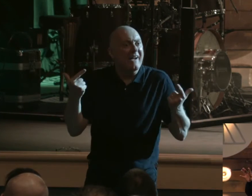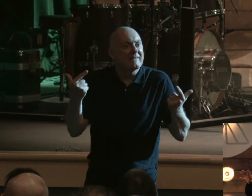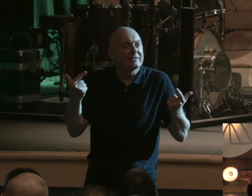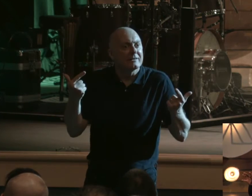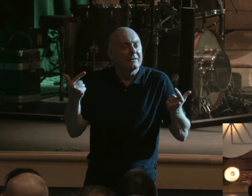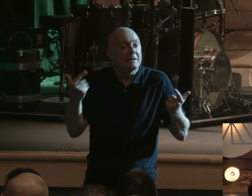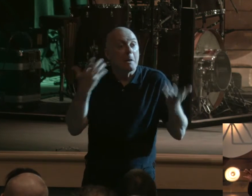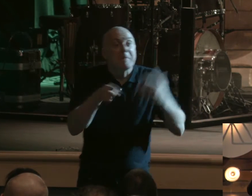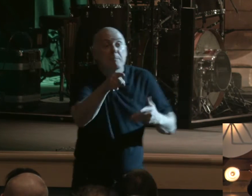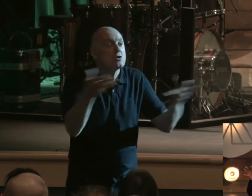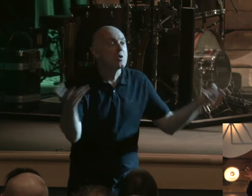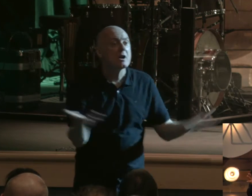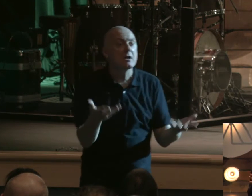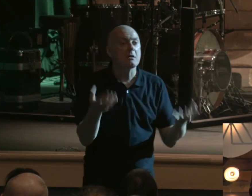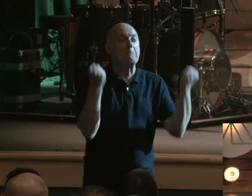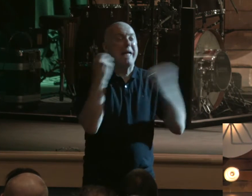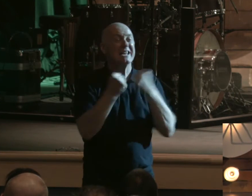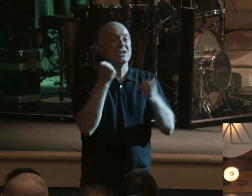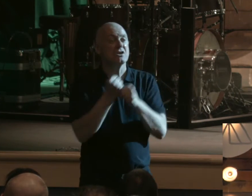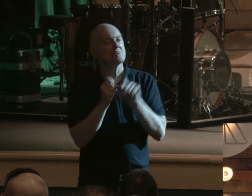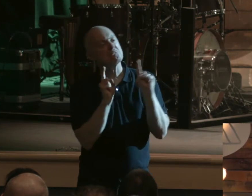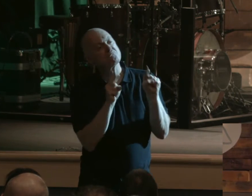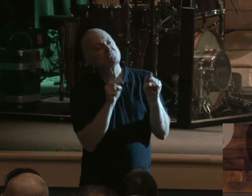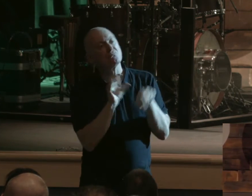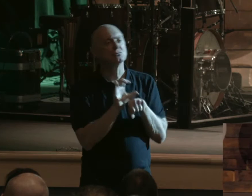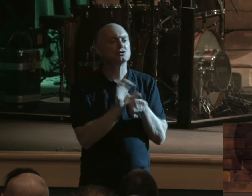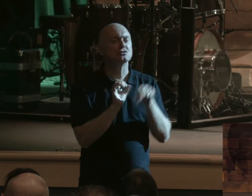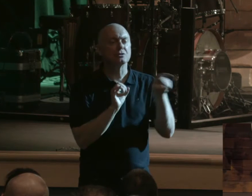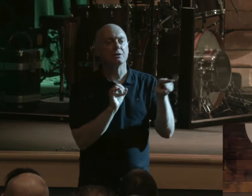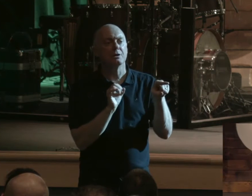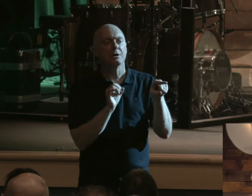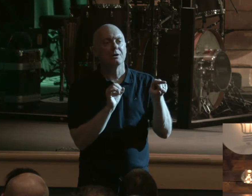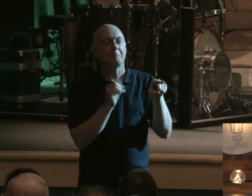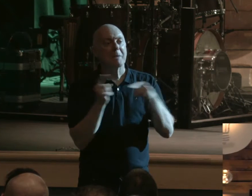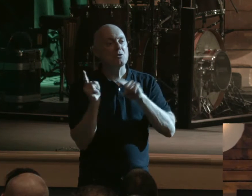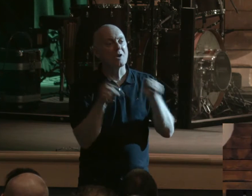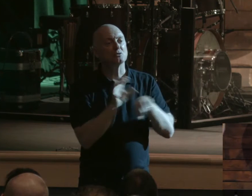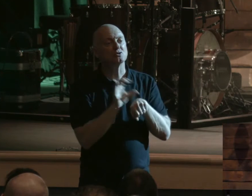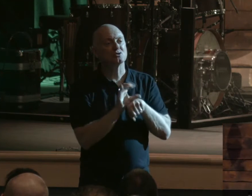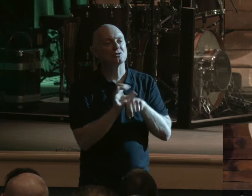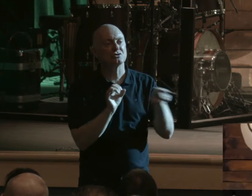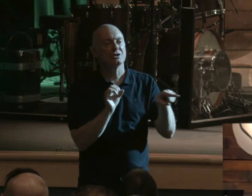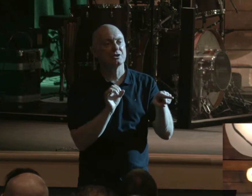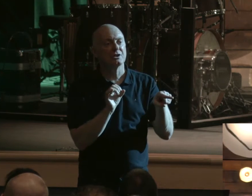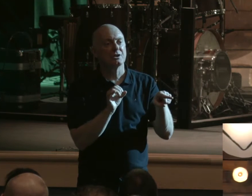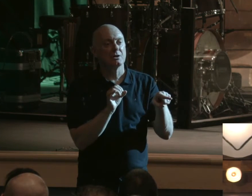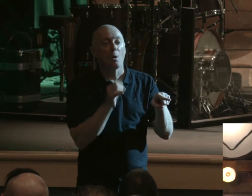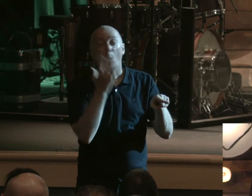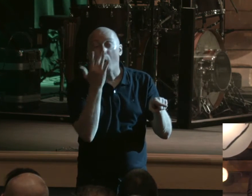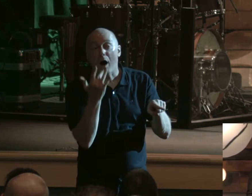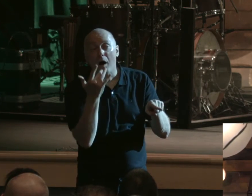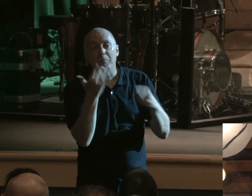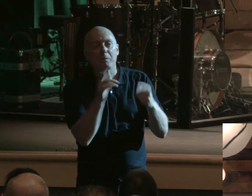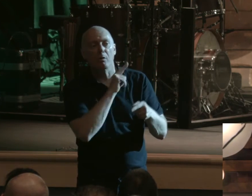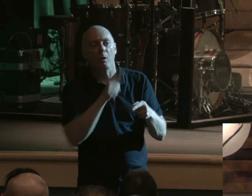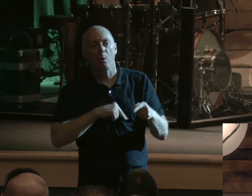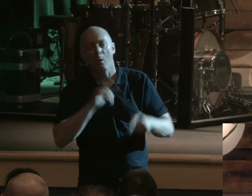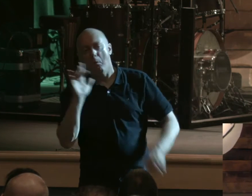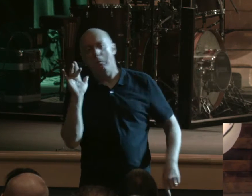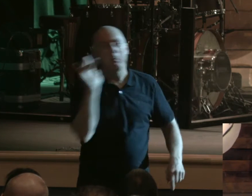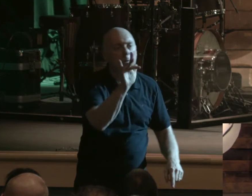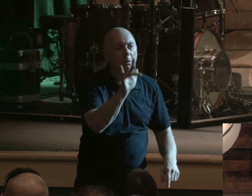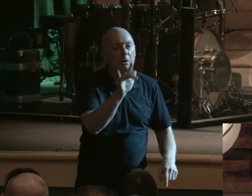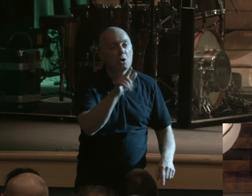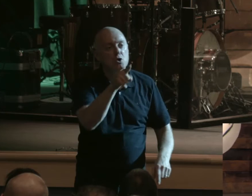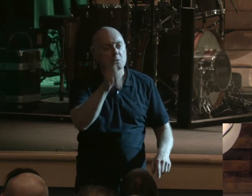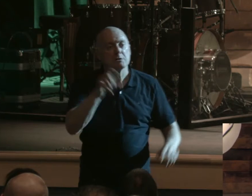that you are here today, that through all these years, God has sovereignly placed you in this service, that your heart might be called forth, that you might give your